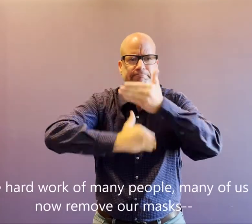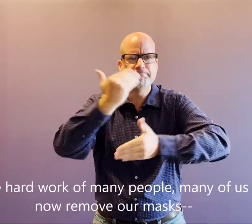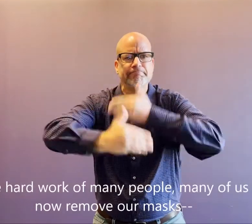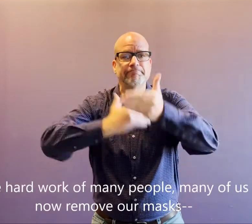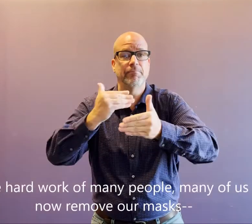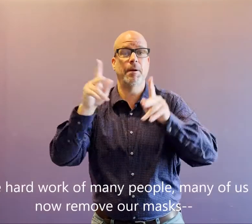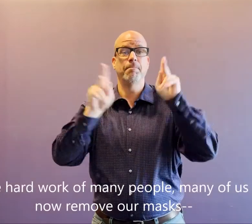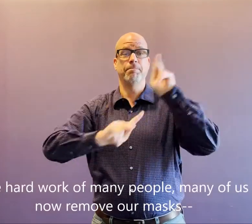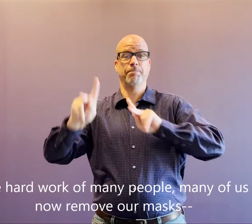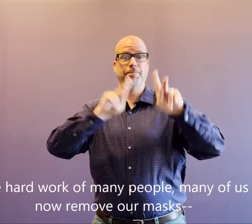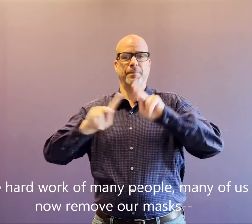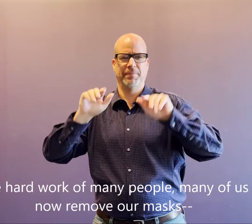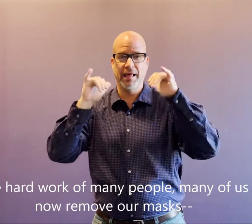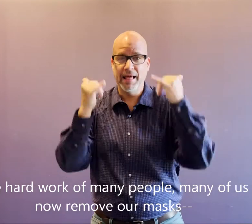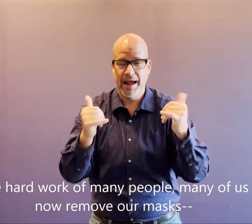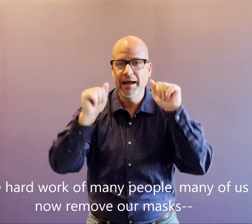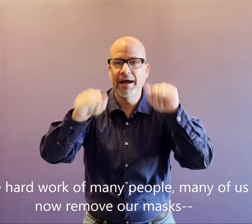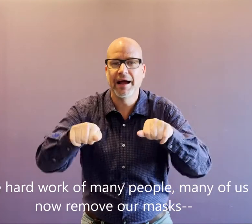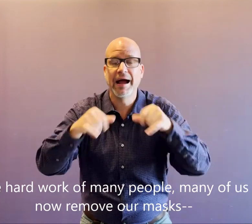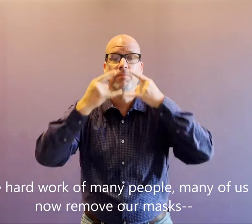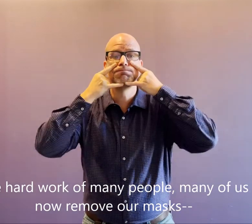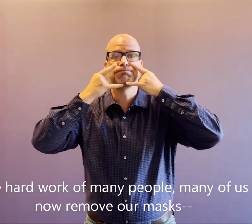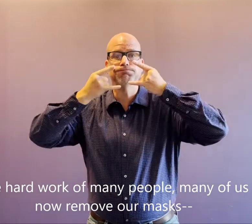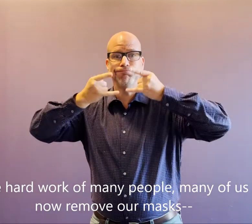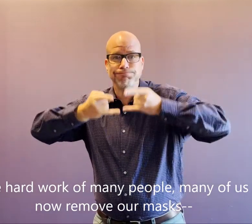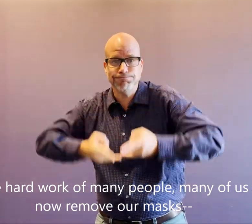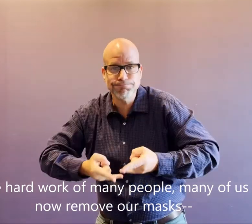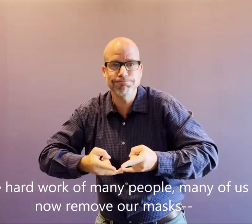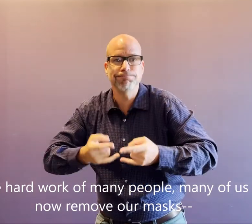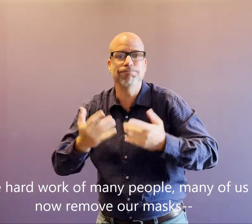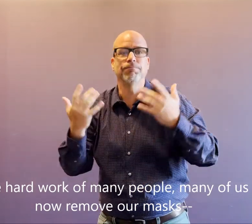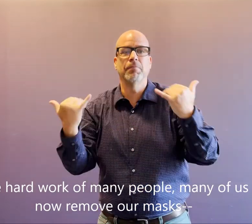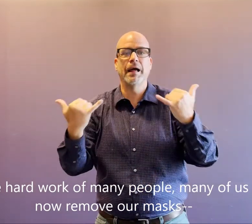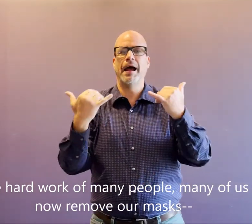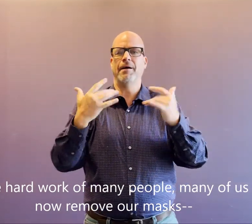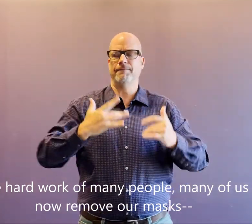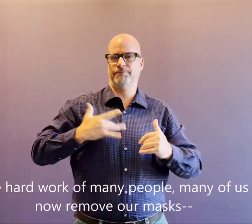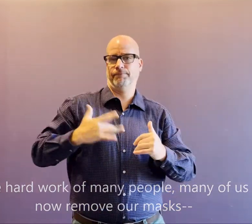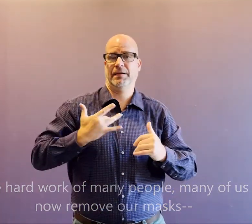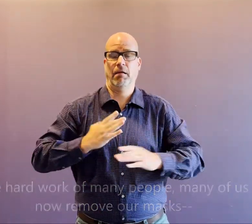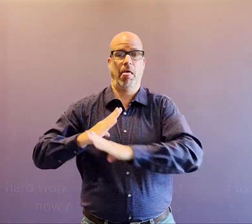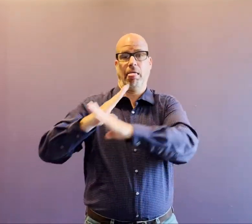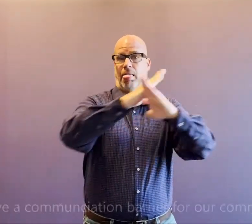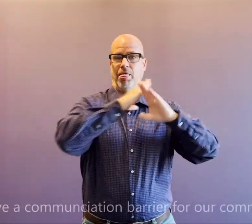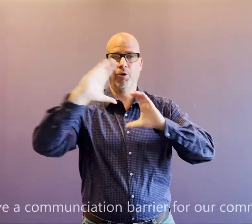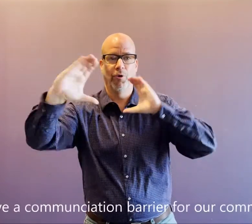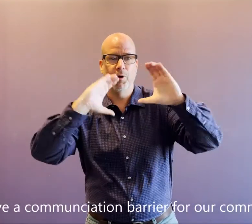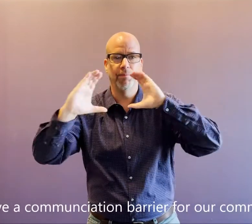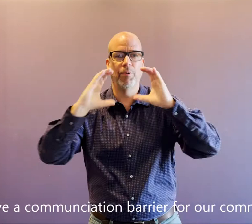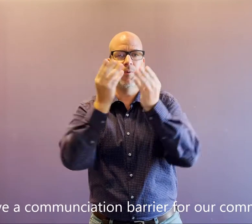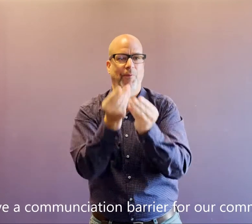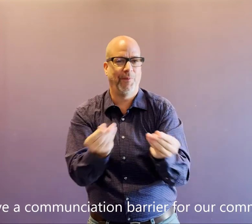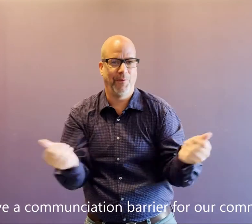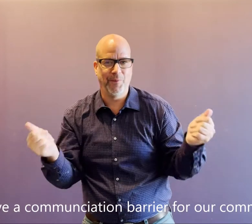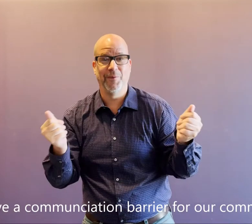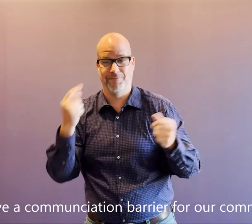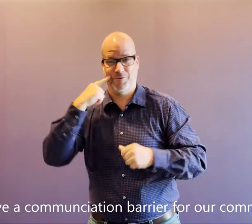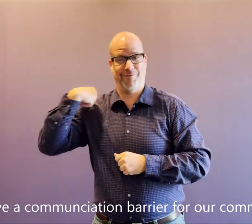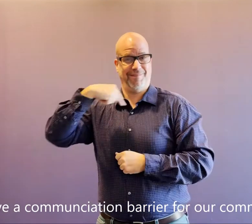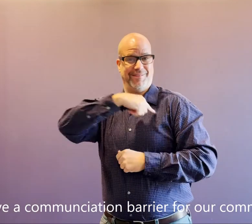and the hard work of many people, many of us can now remove our masks and remove a